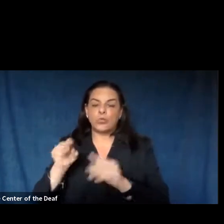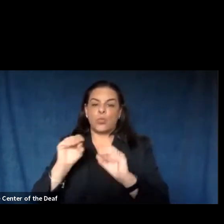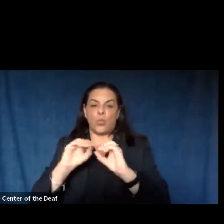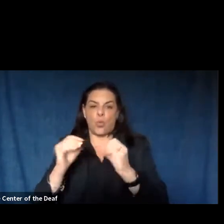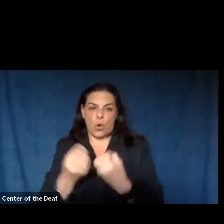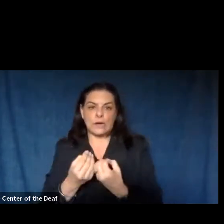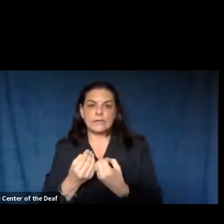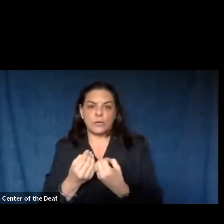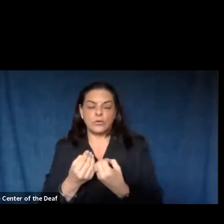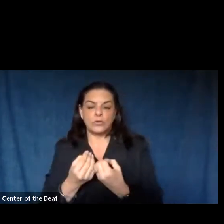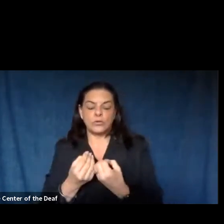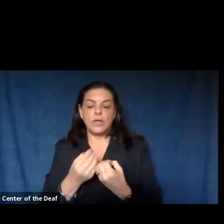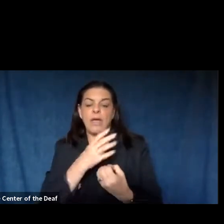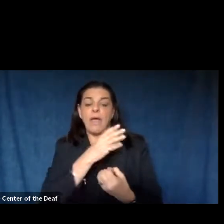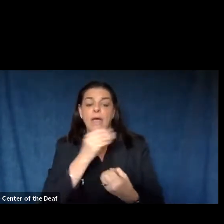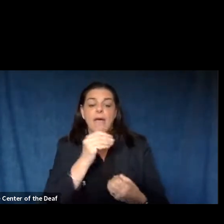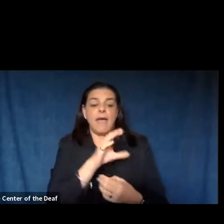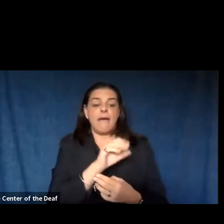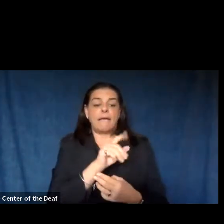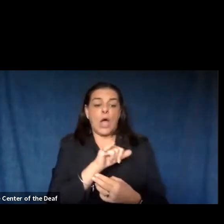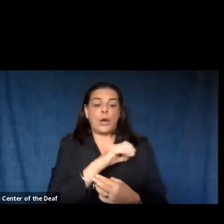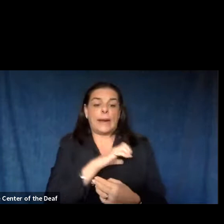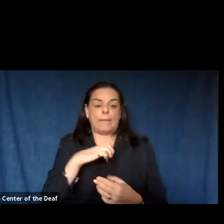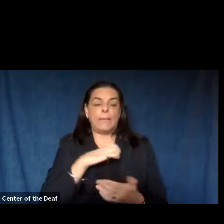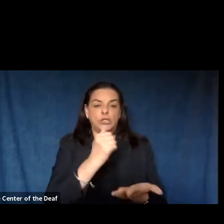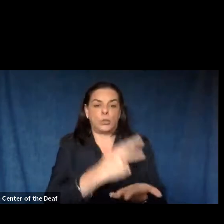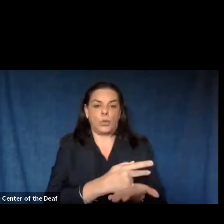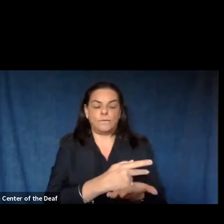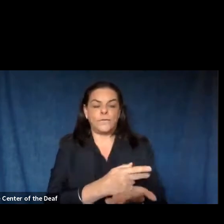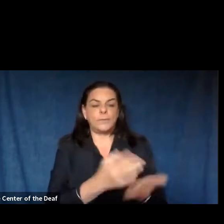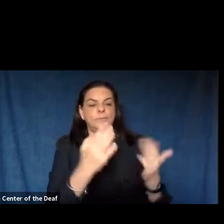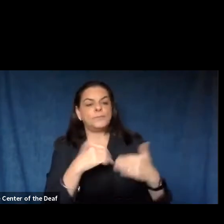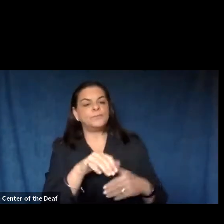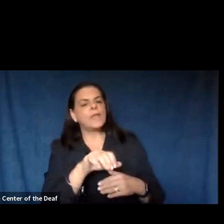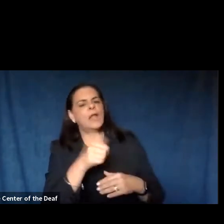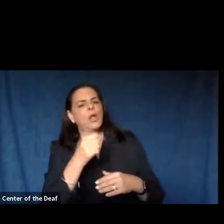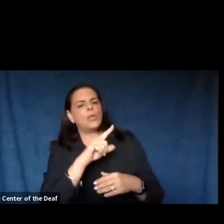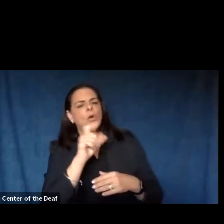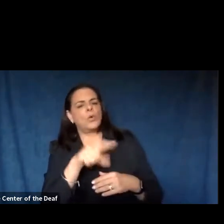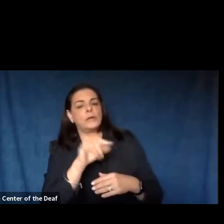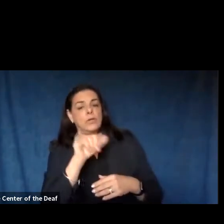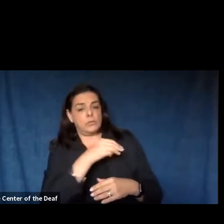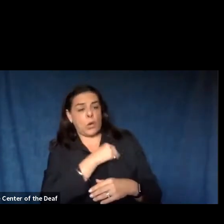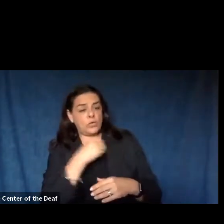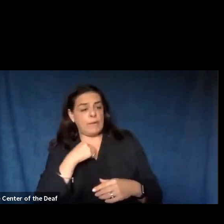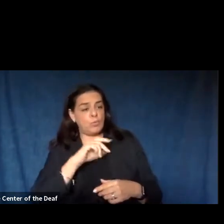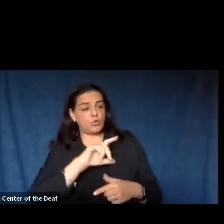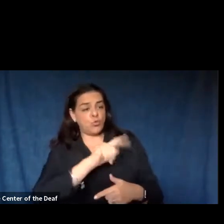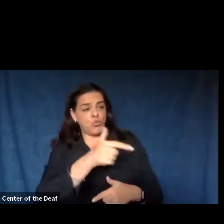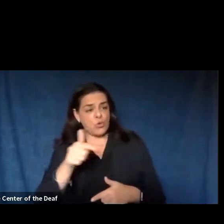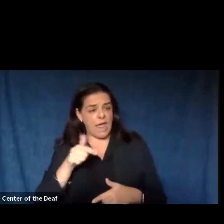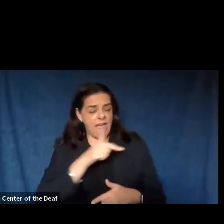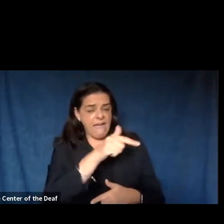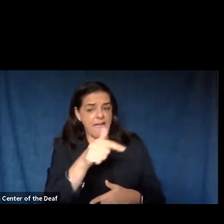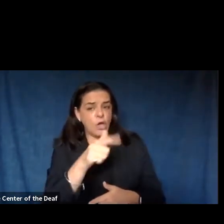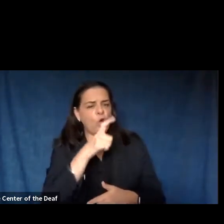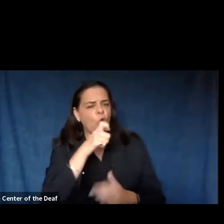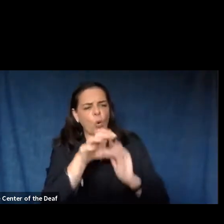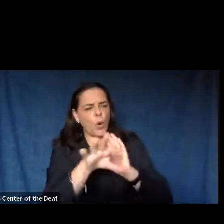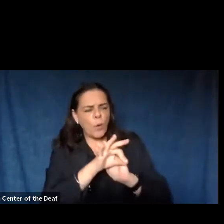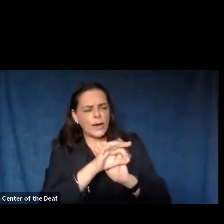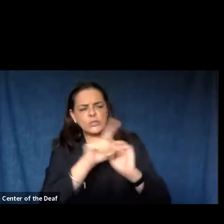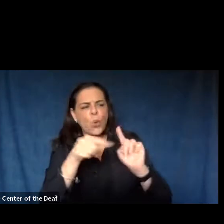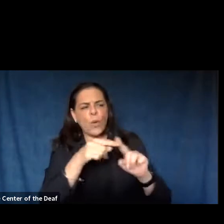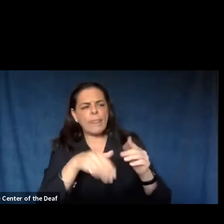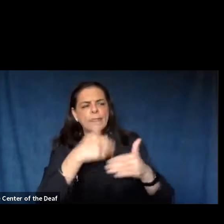organizations and then approved by county commission. His follow-up questions are the members' terms on rotating basis, who appoints them, and when is the next